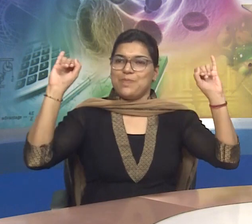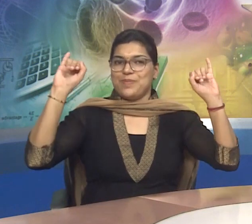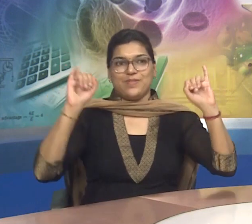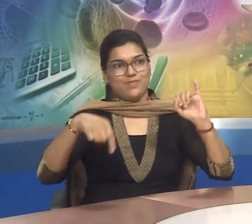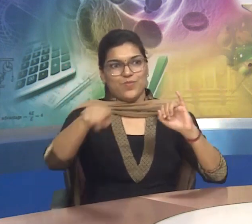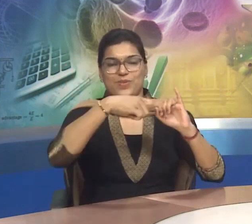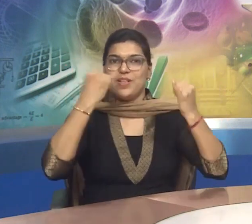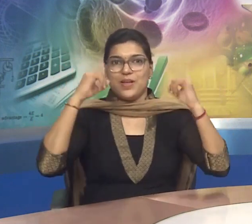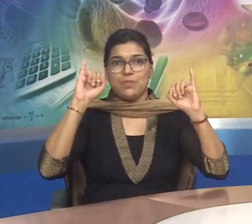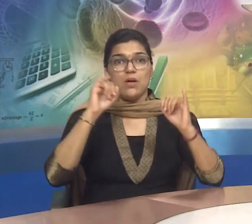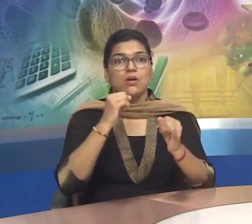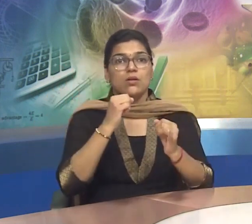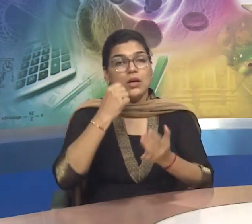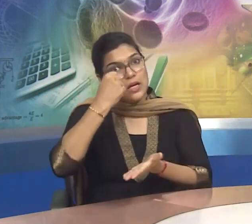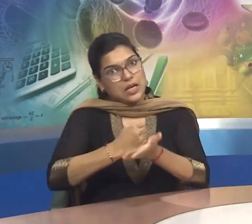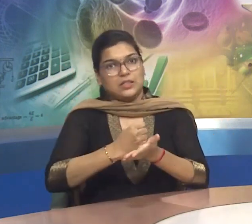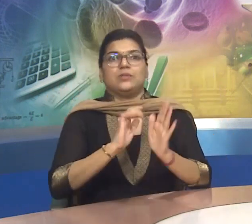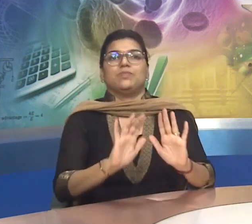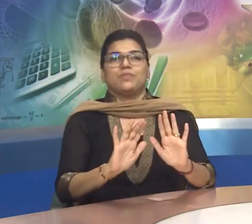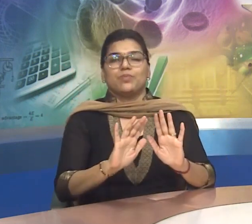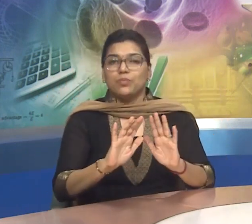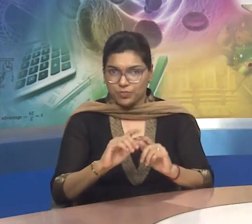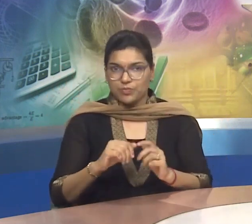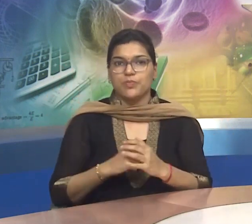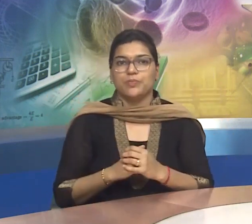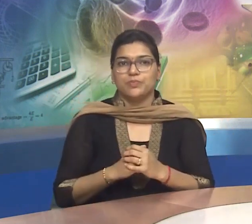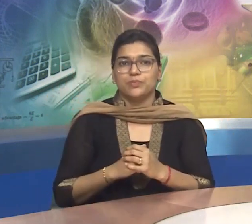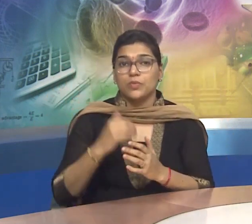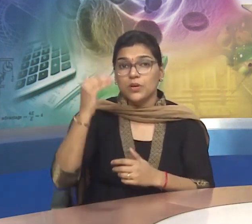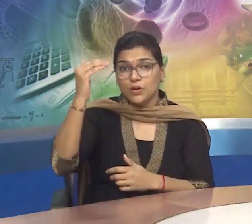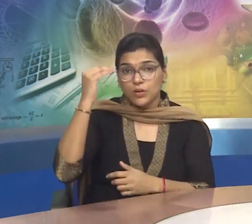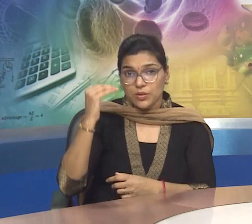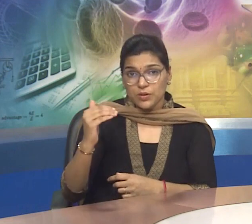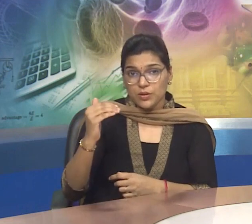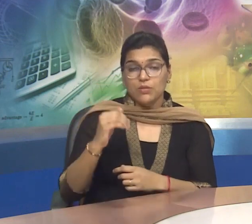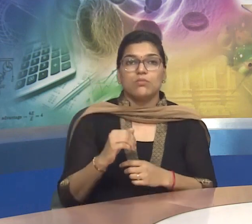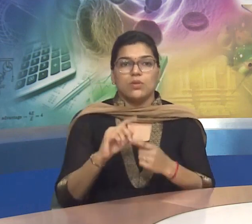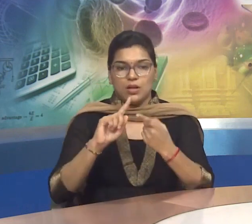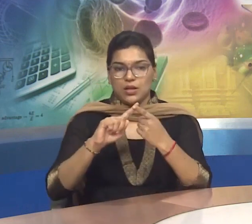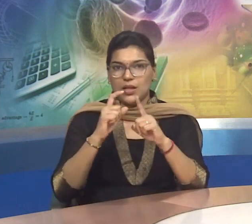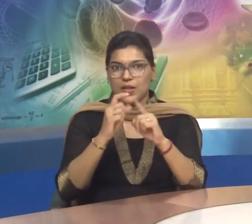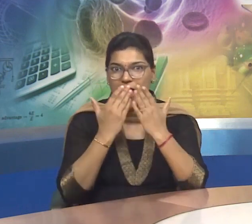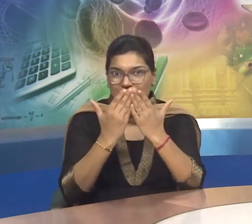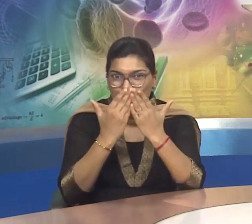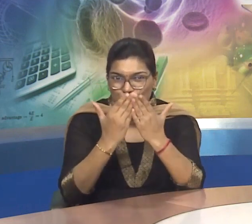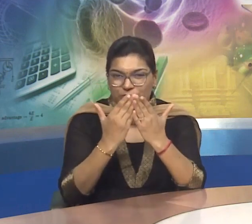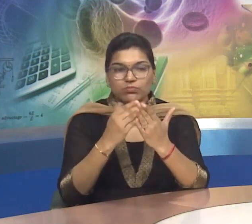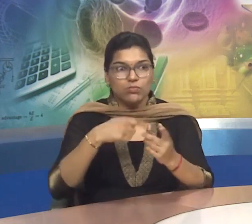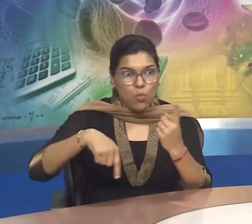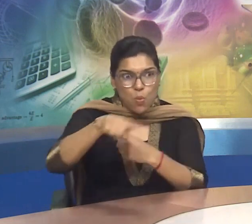The third objective is we will be able to understand the right to freedom, and the next